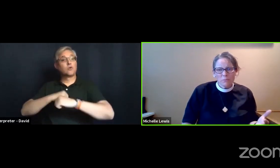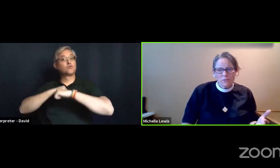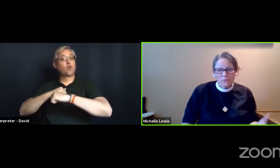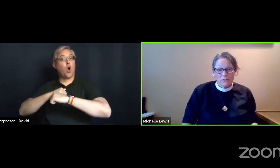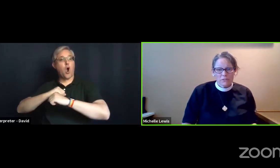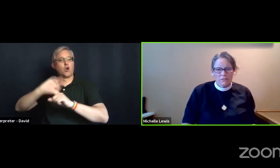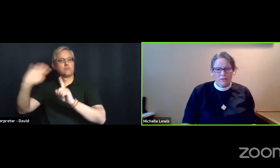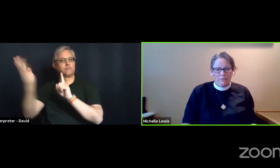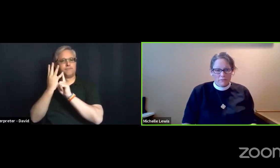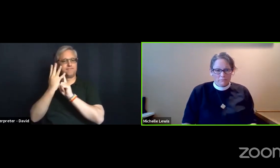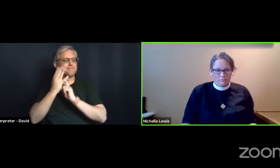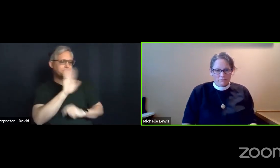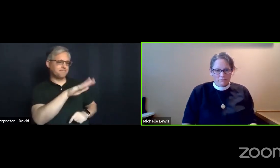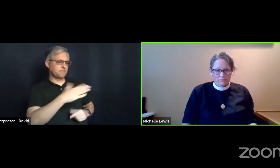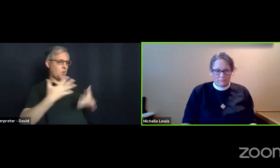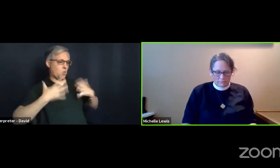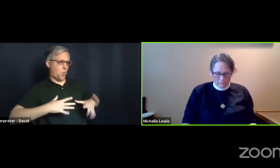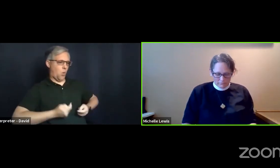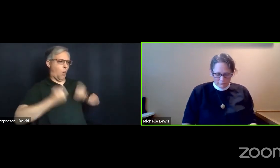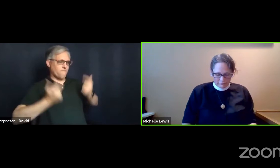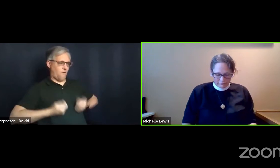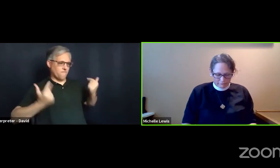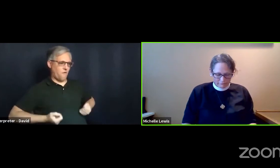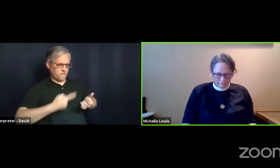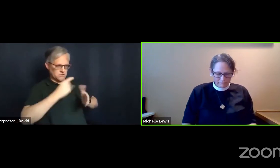they did a strip search of him.